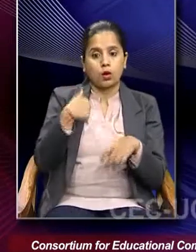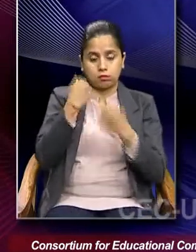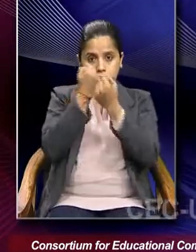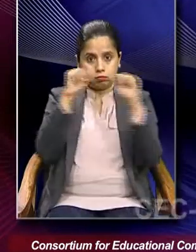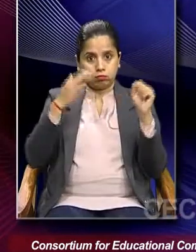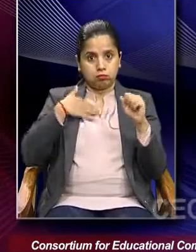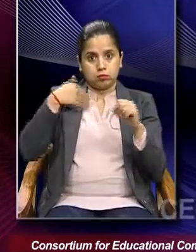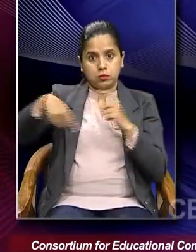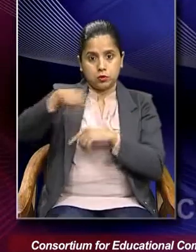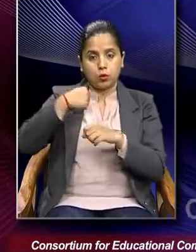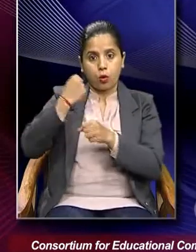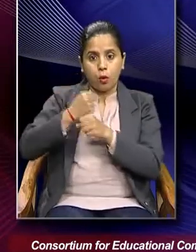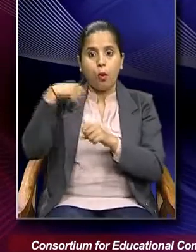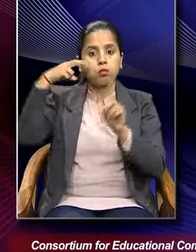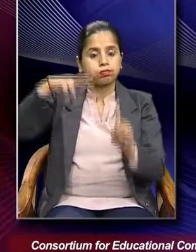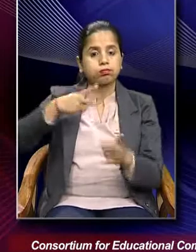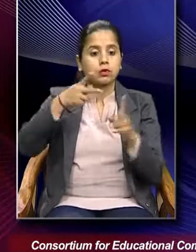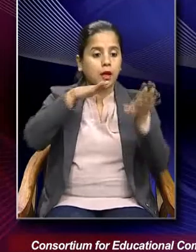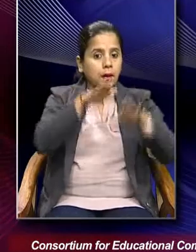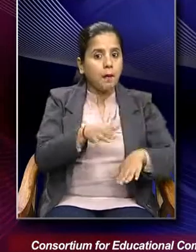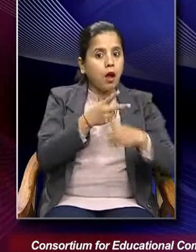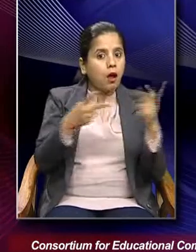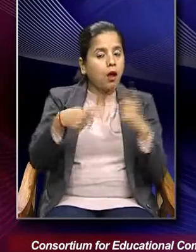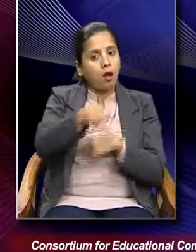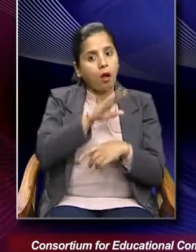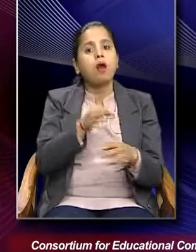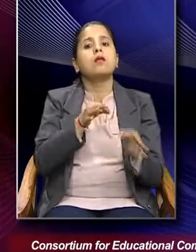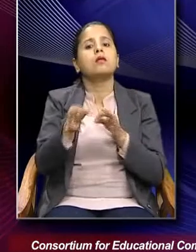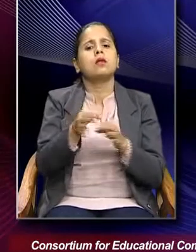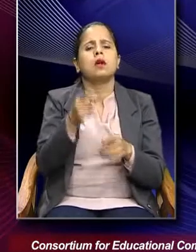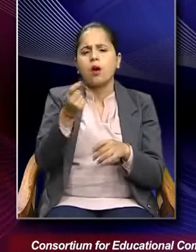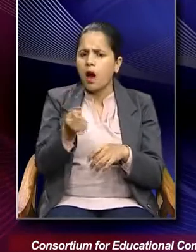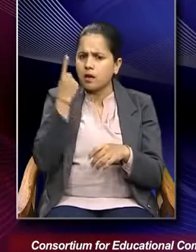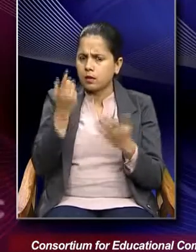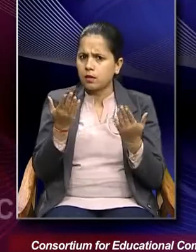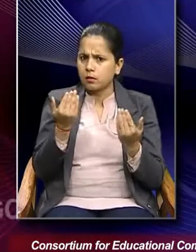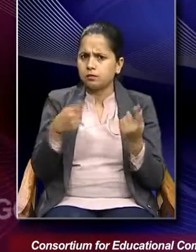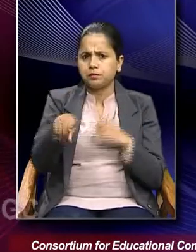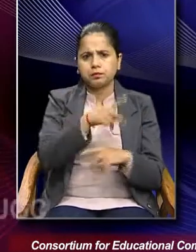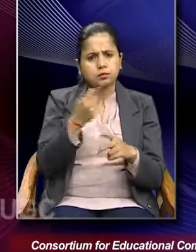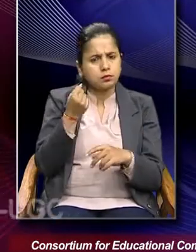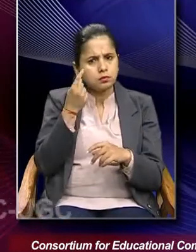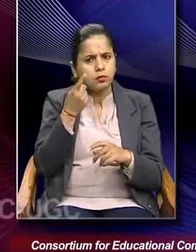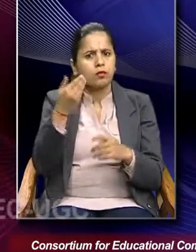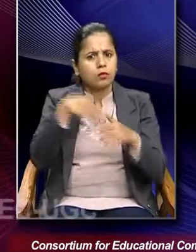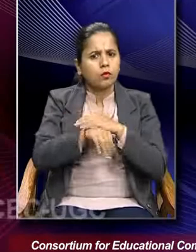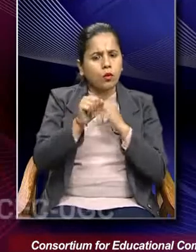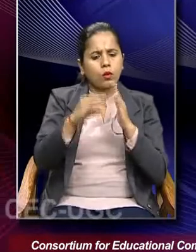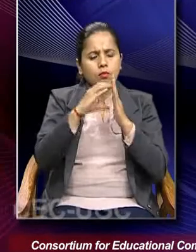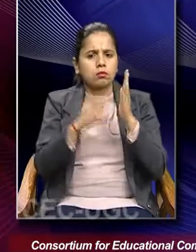and the dependent state is described. It can be more or less understood also in the sense of the core and peripheral